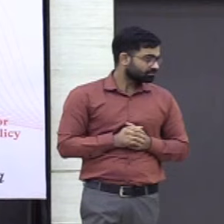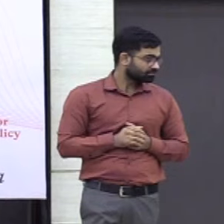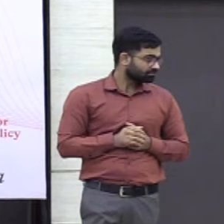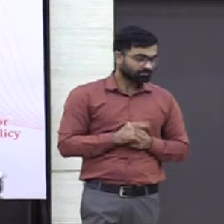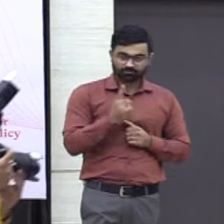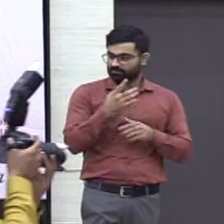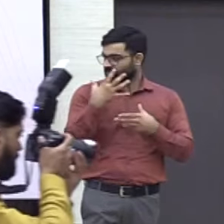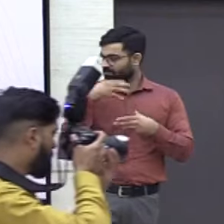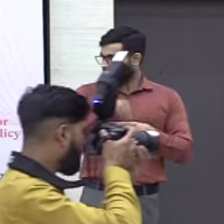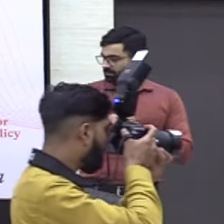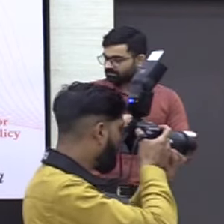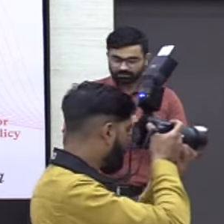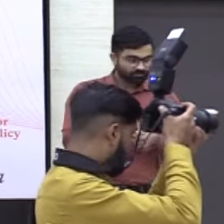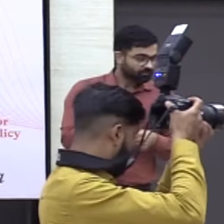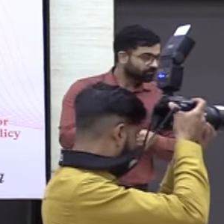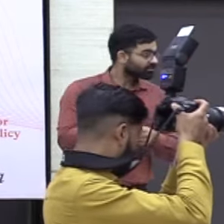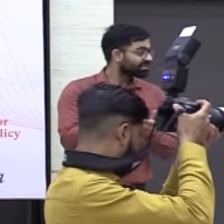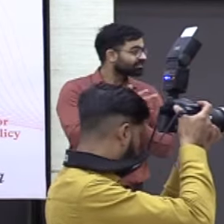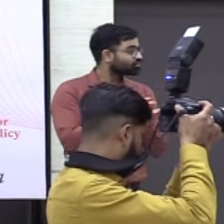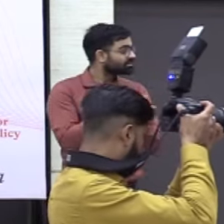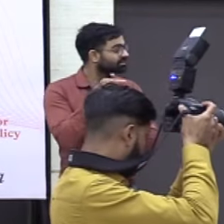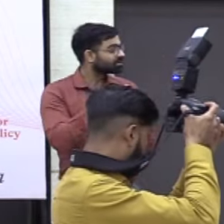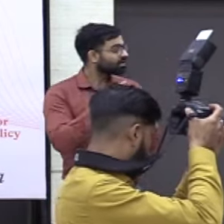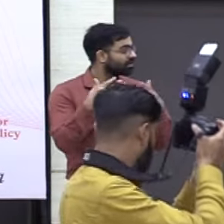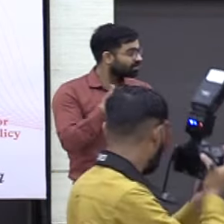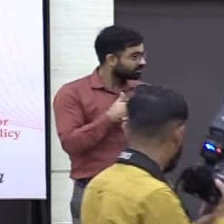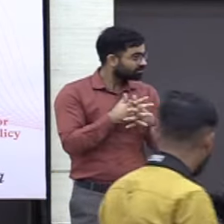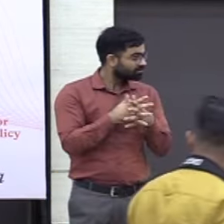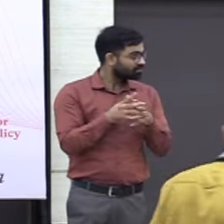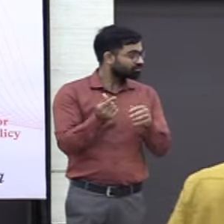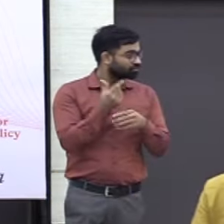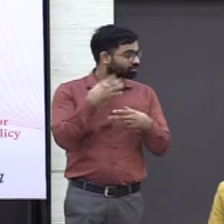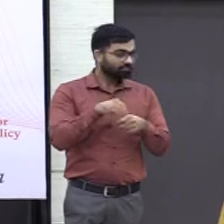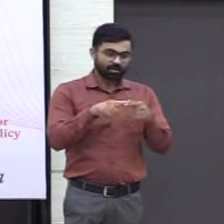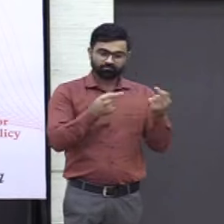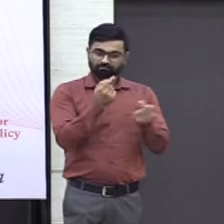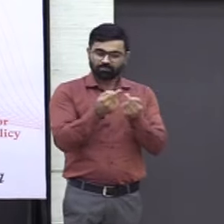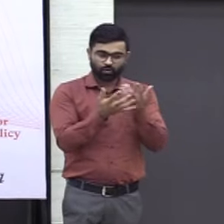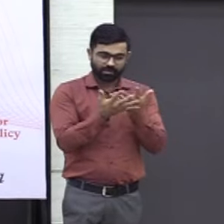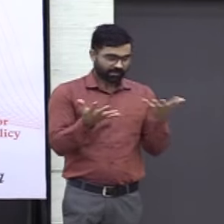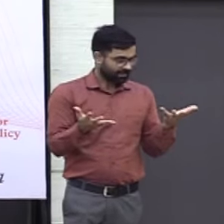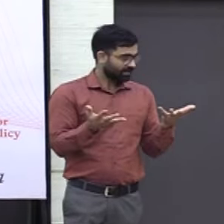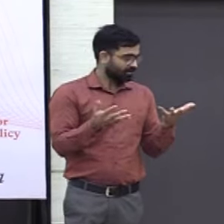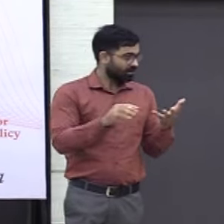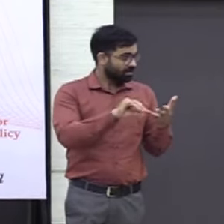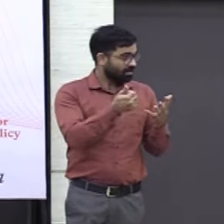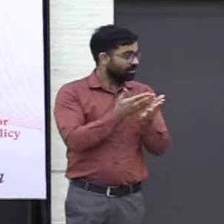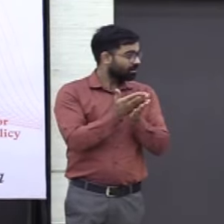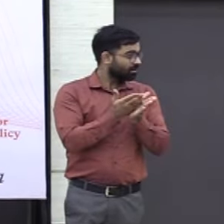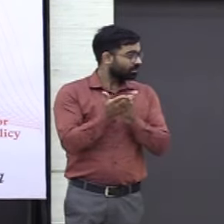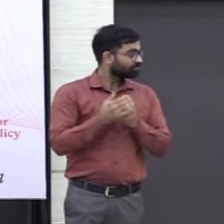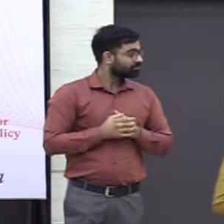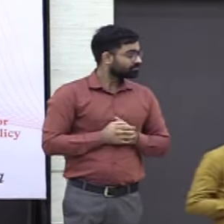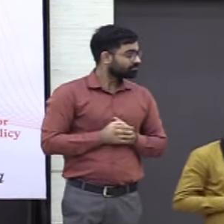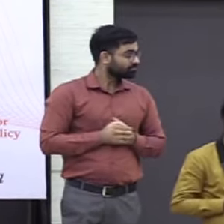So one part of this discussion is that law is being used as a political instrument. Well, the other part is